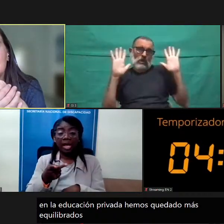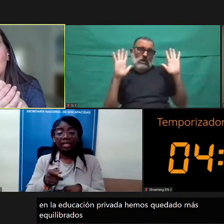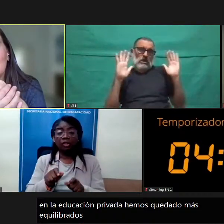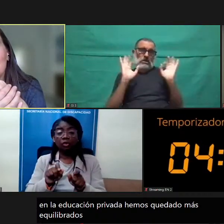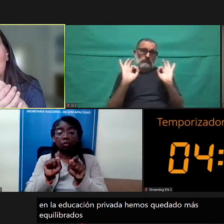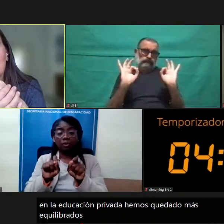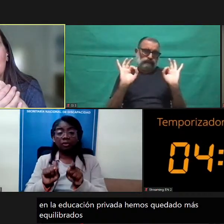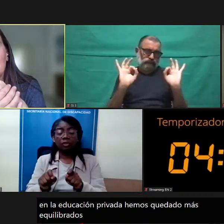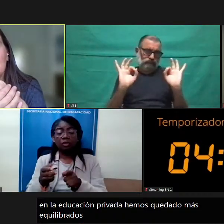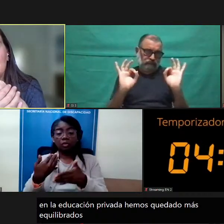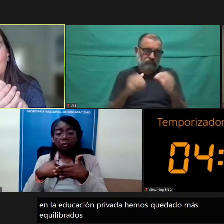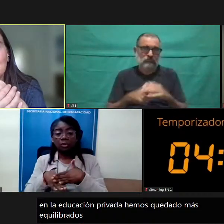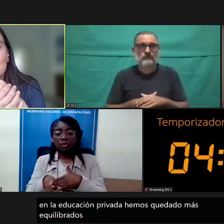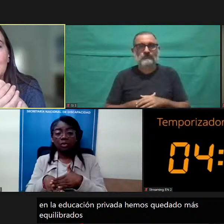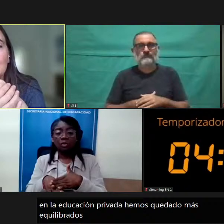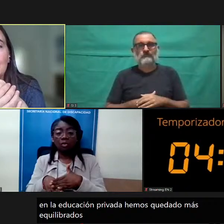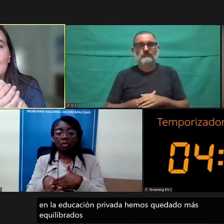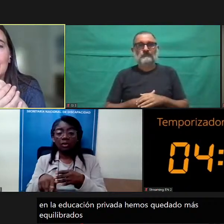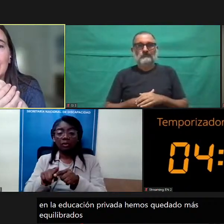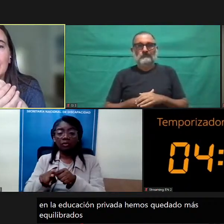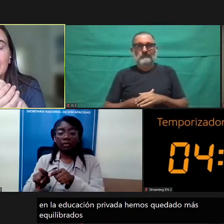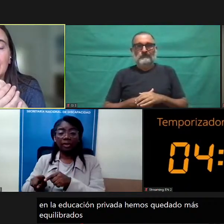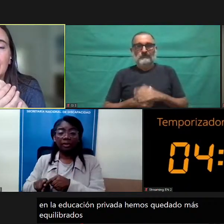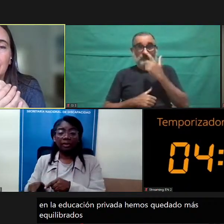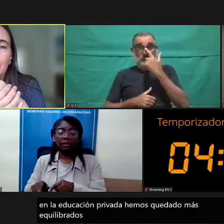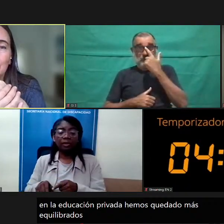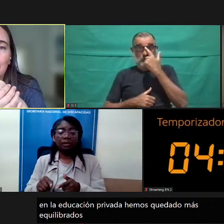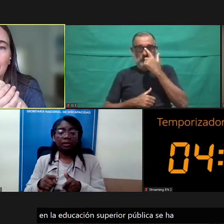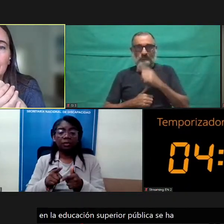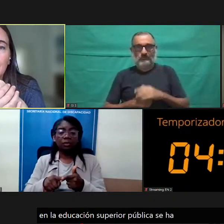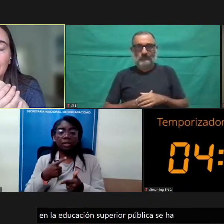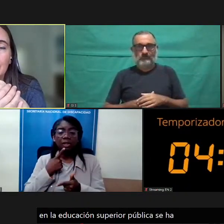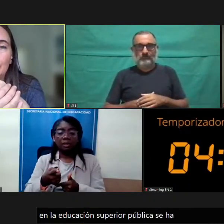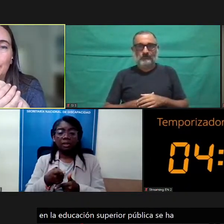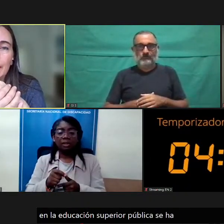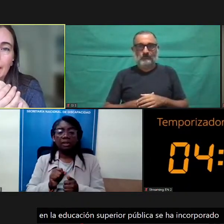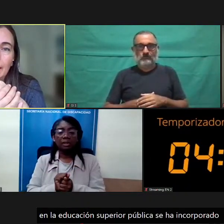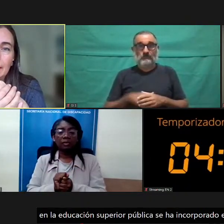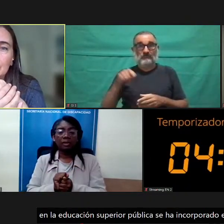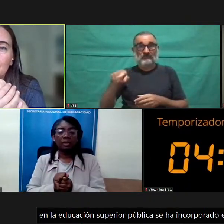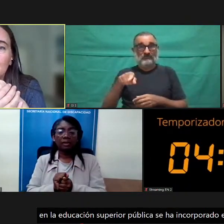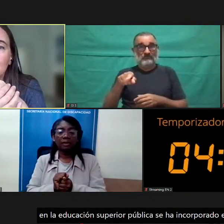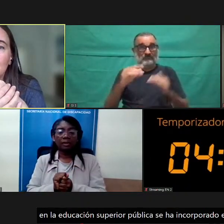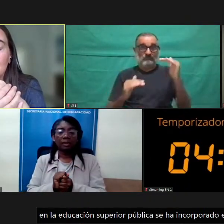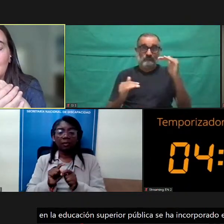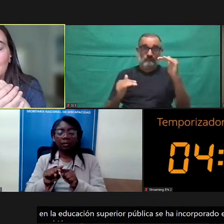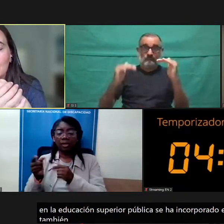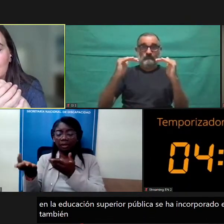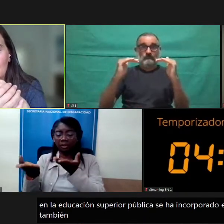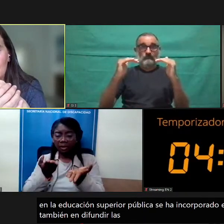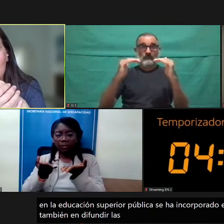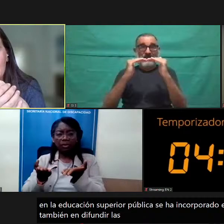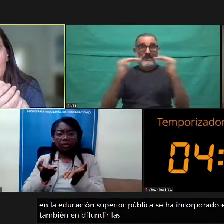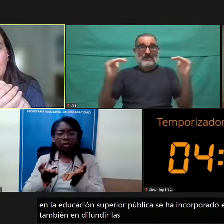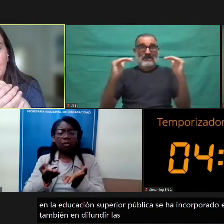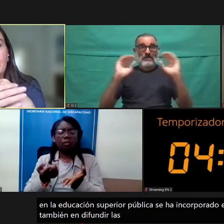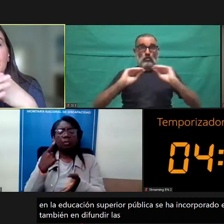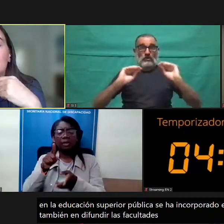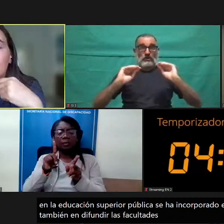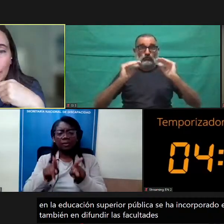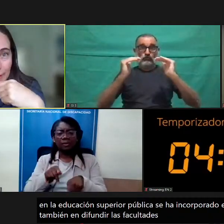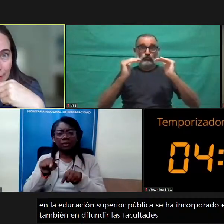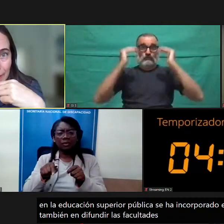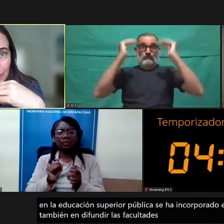higher public education we have incorporated some offices and the different faculties